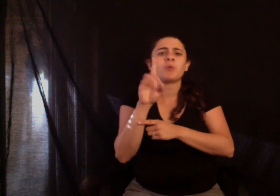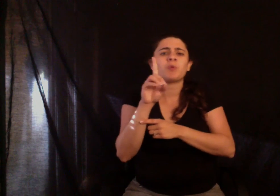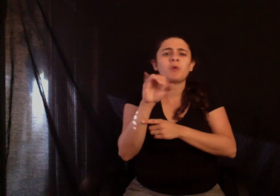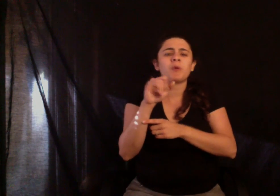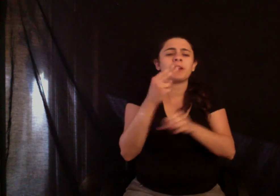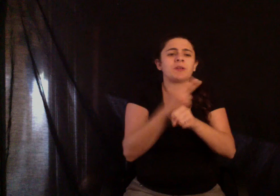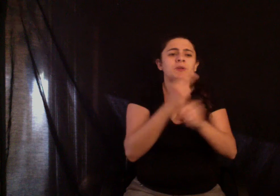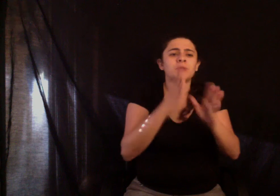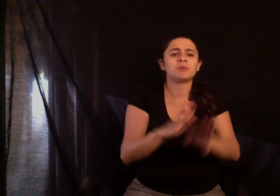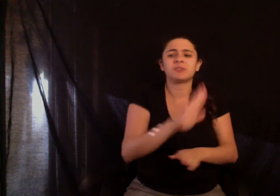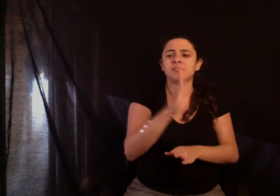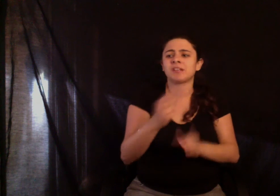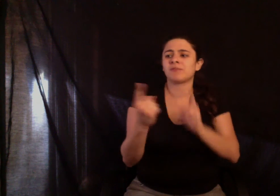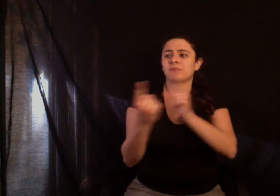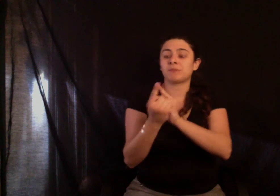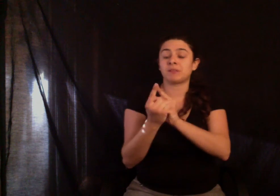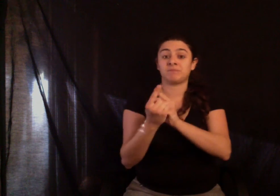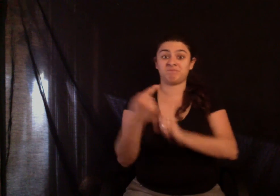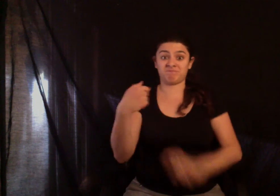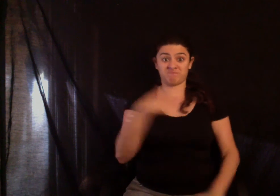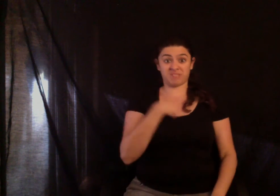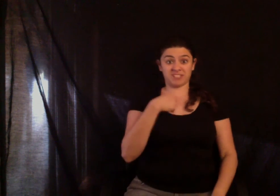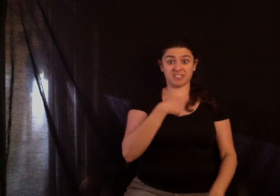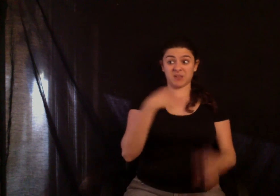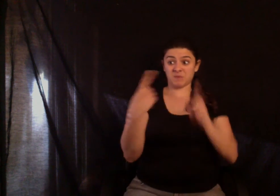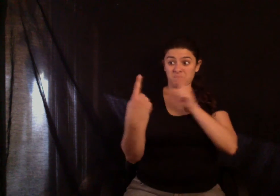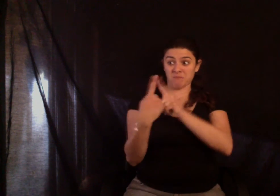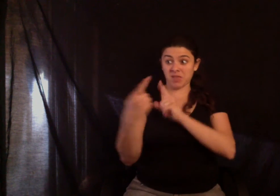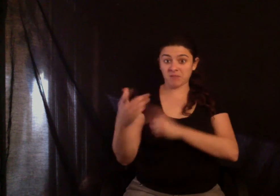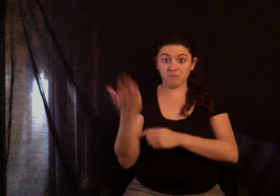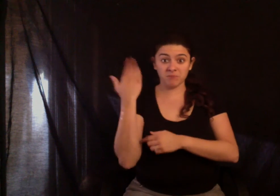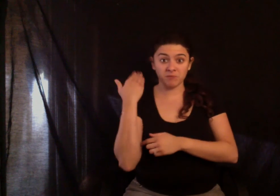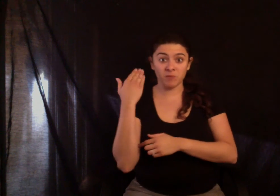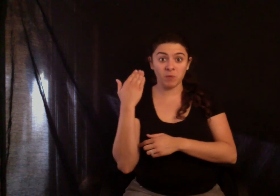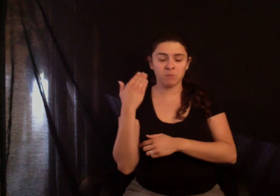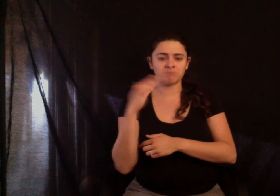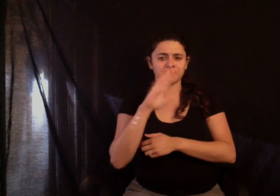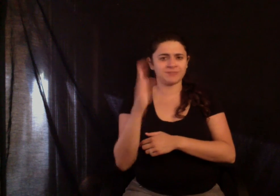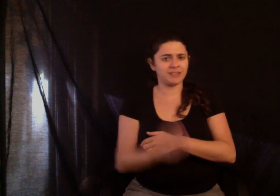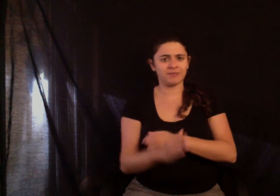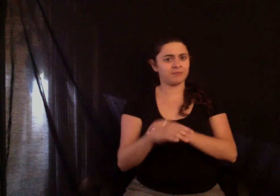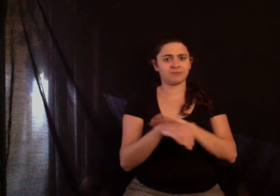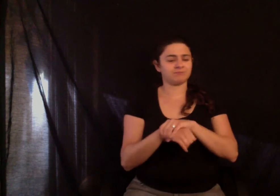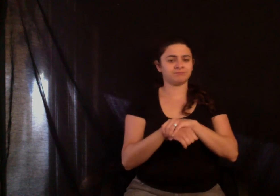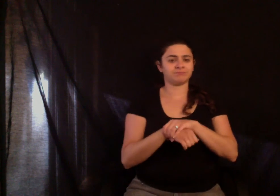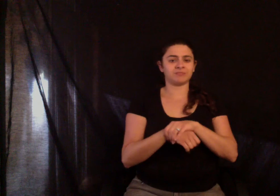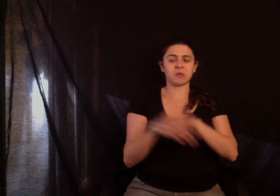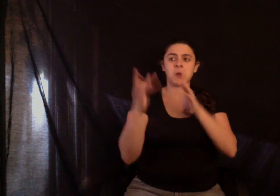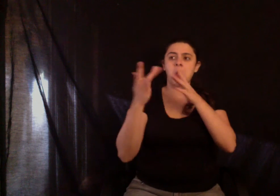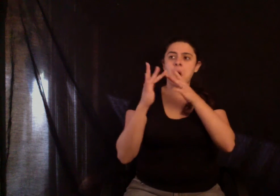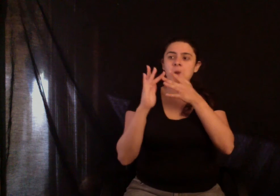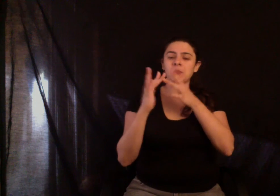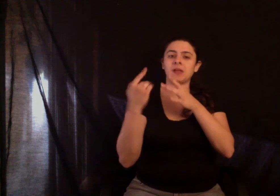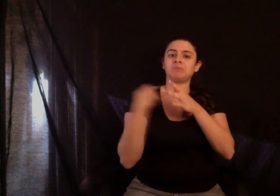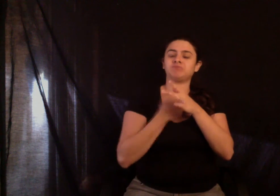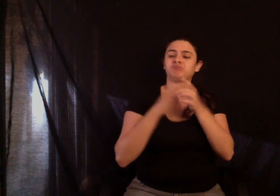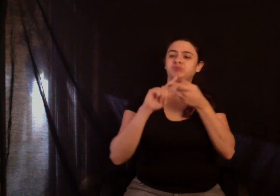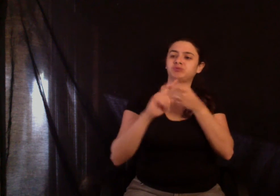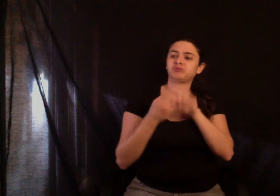met Jared in person. And I think that online friendships are just as valuable as offline friendships.